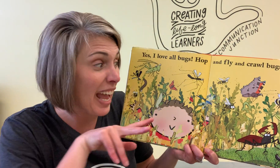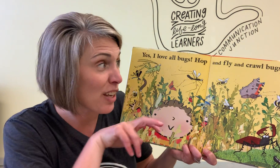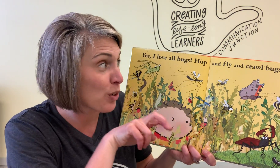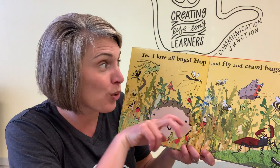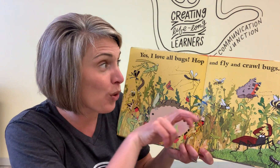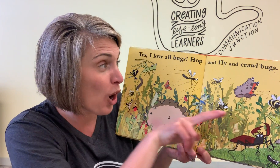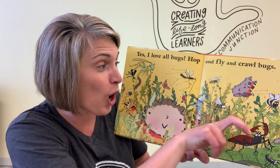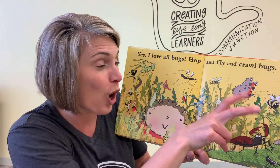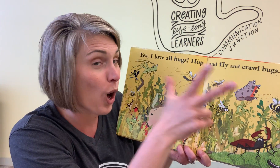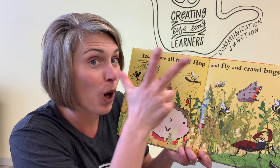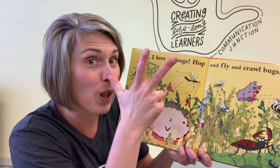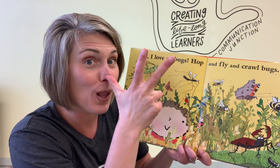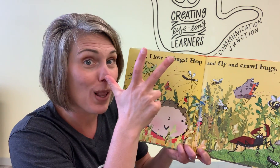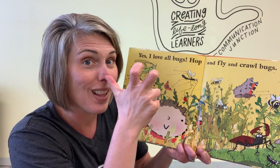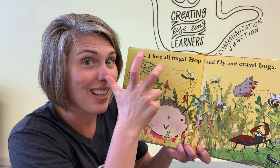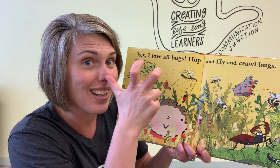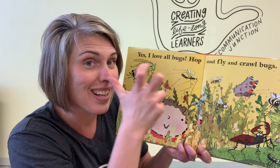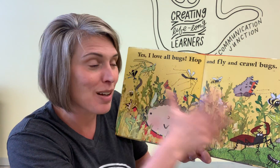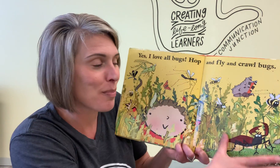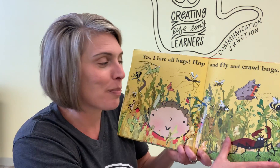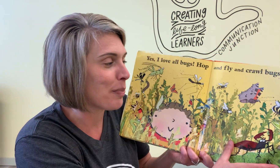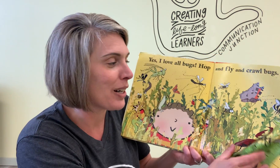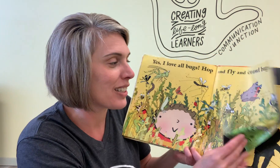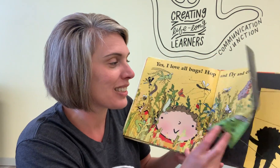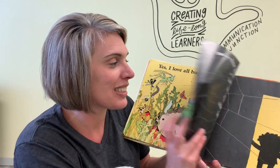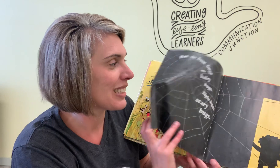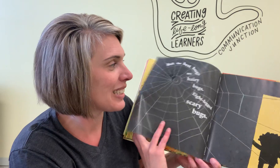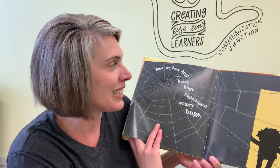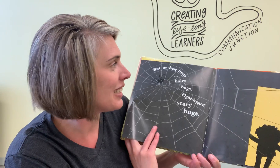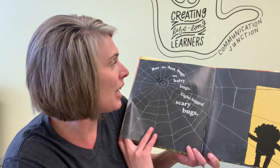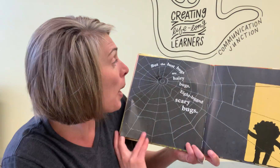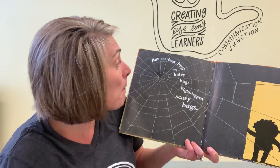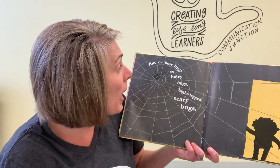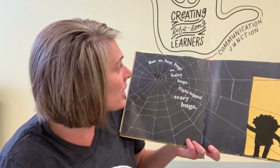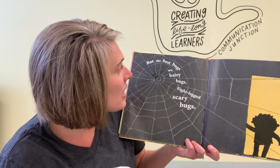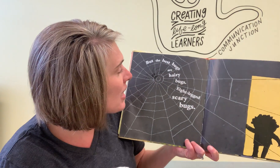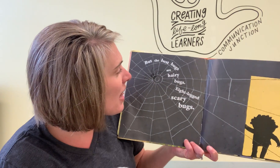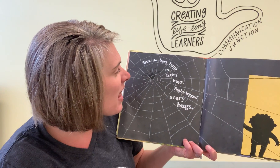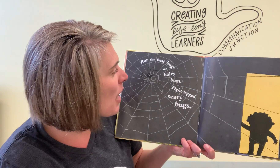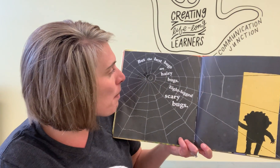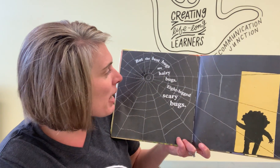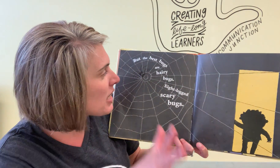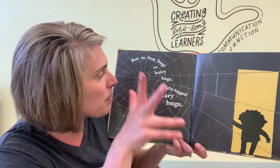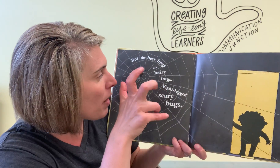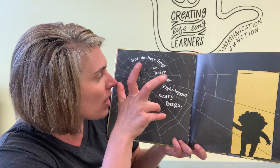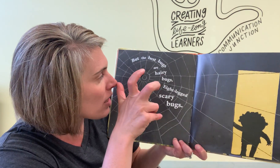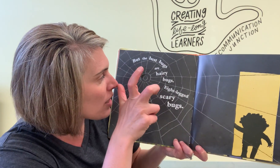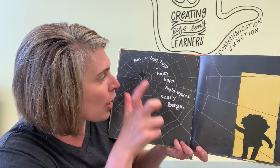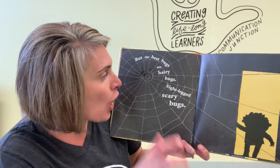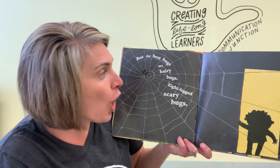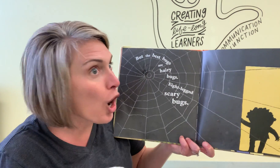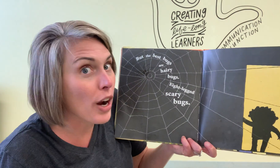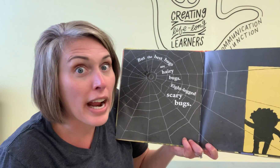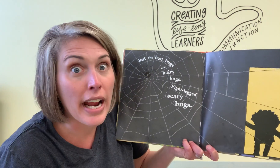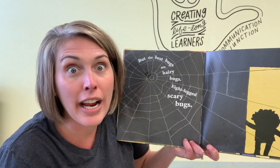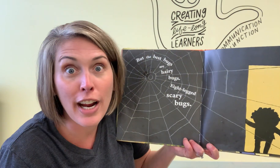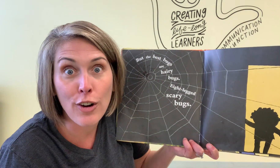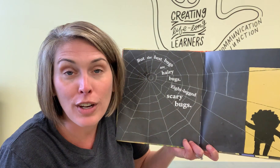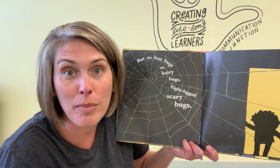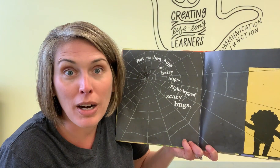and crawl bugs. But the best bugs are hairy